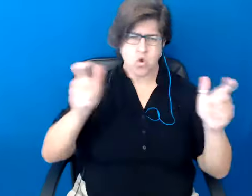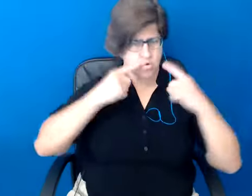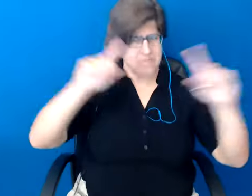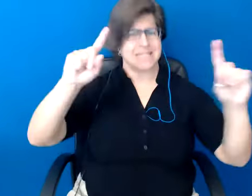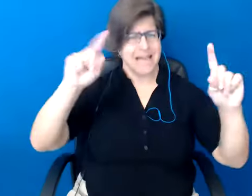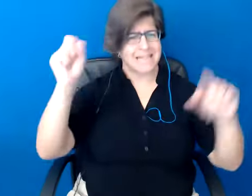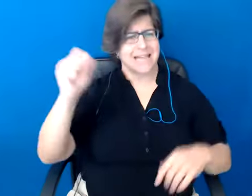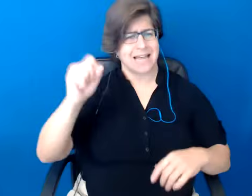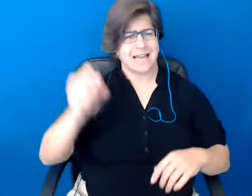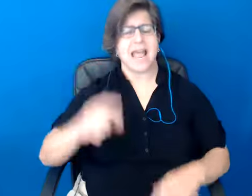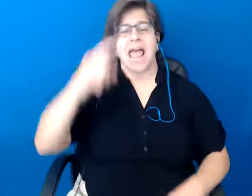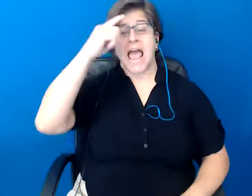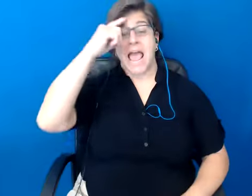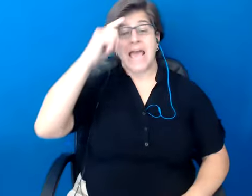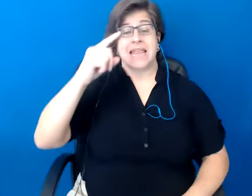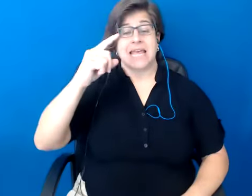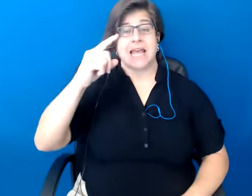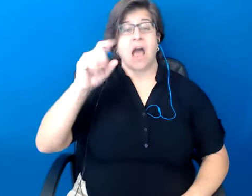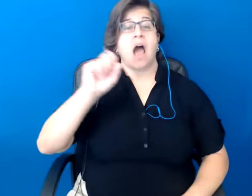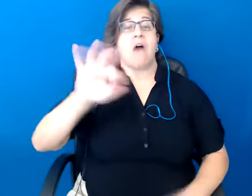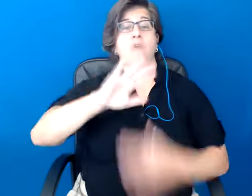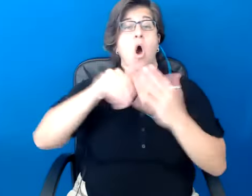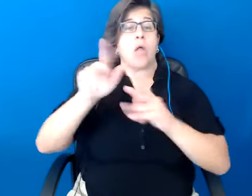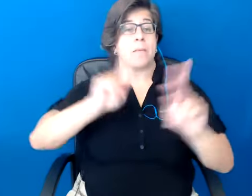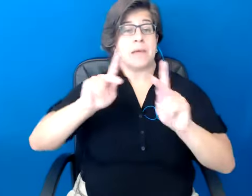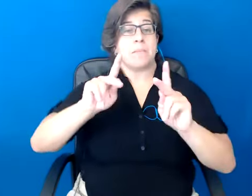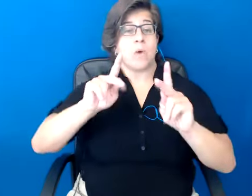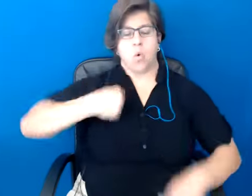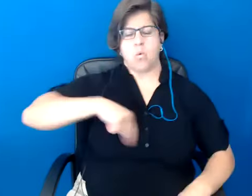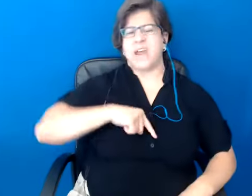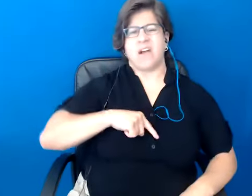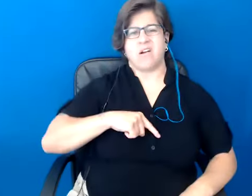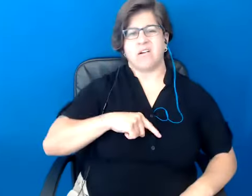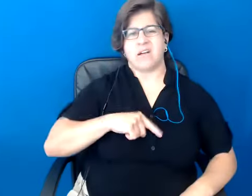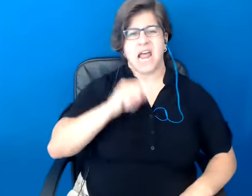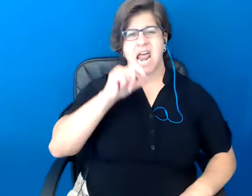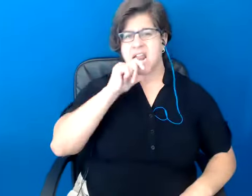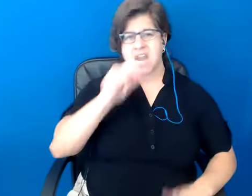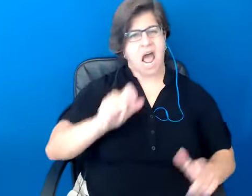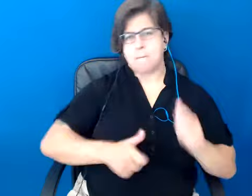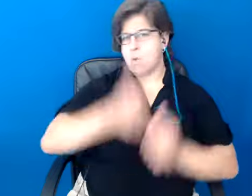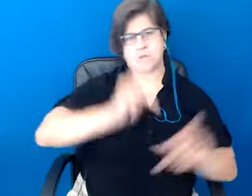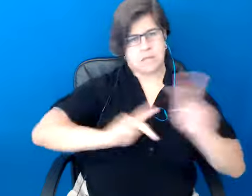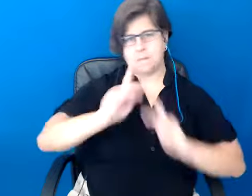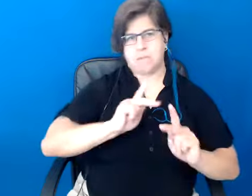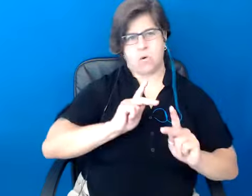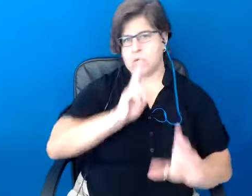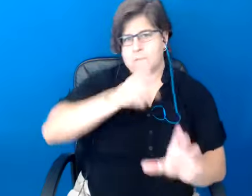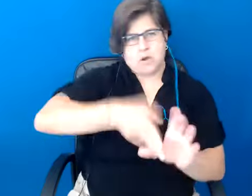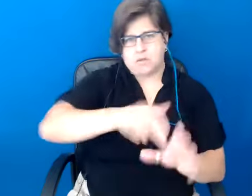This particular workshop here this weekend is a huge success. I think that the people, we are a minority of AA